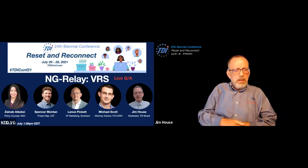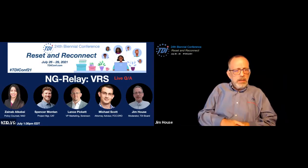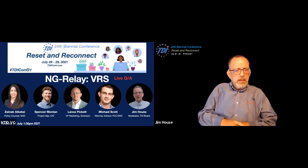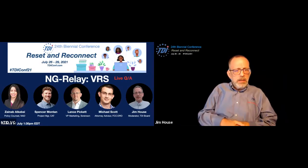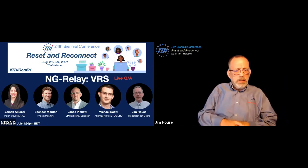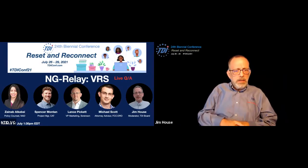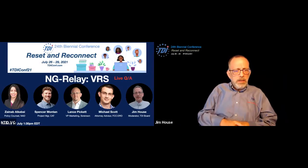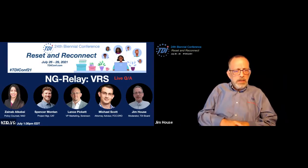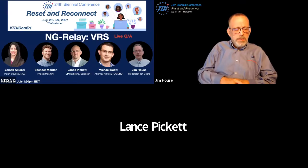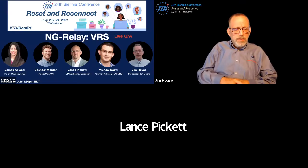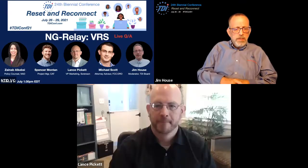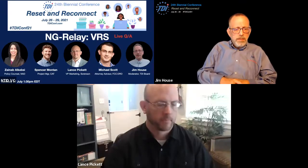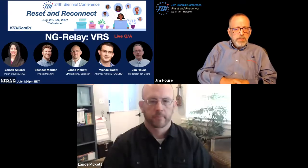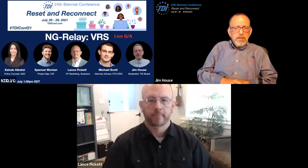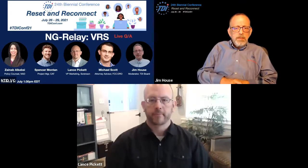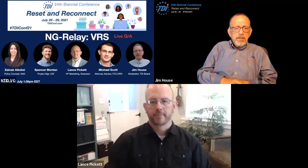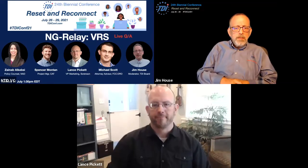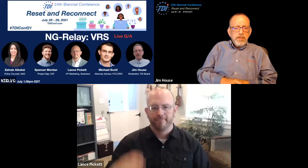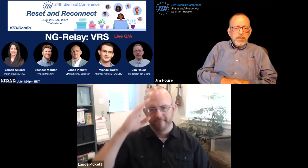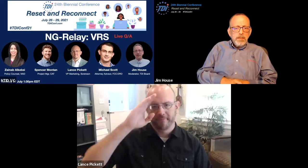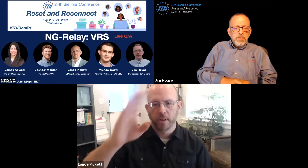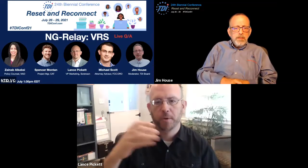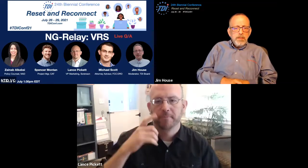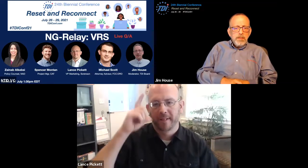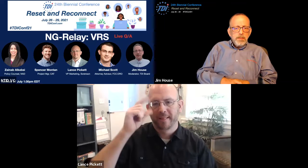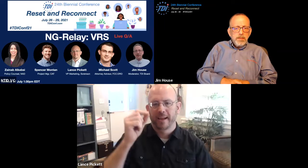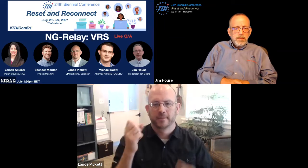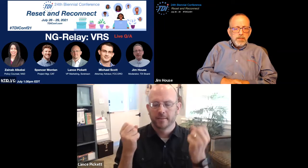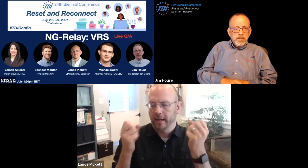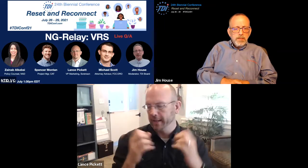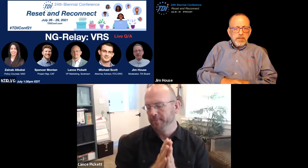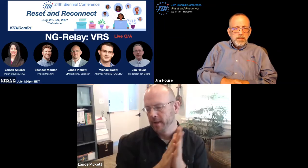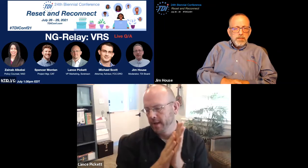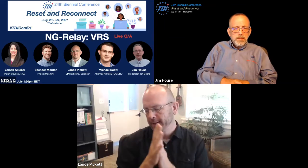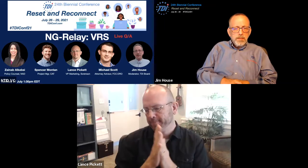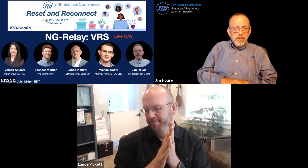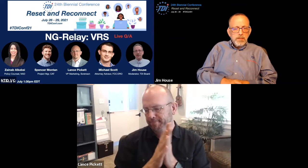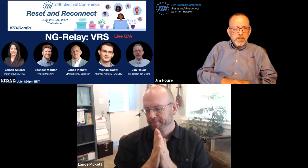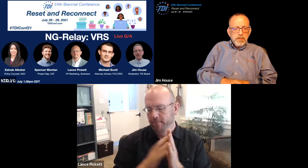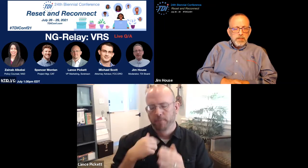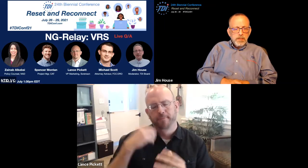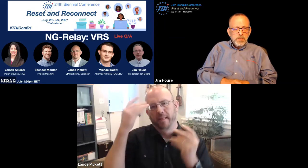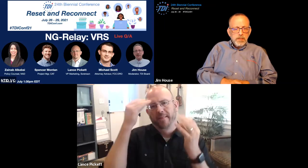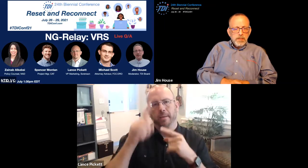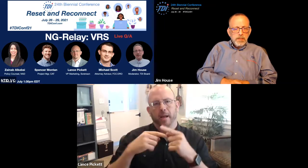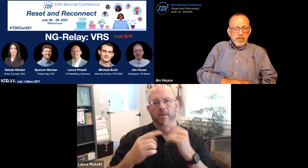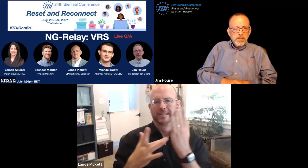Lance, you wanted to say something? Hi, yes, Lance here, Lance signing.